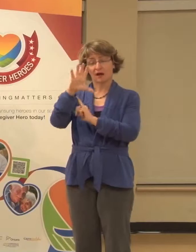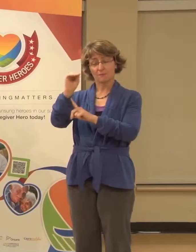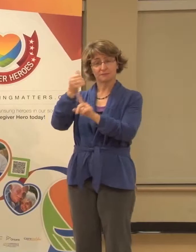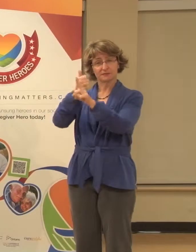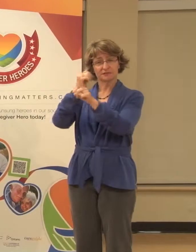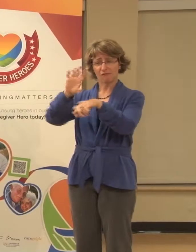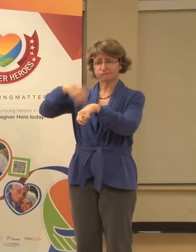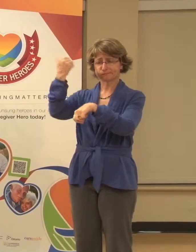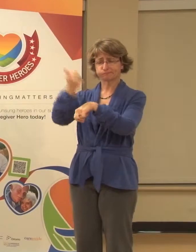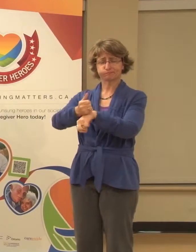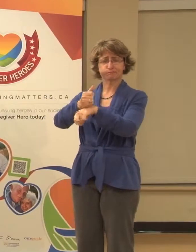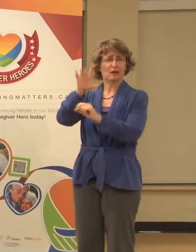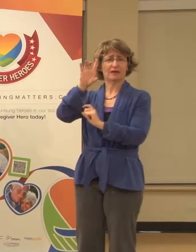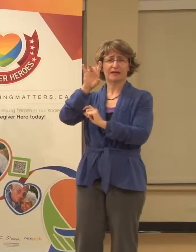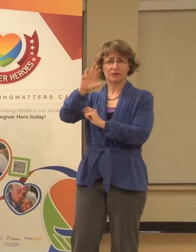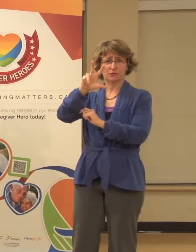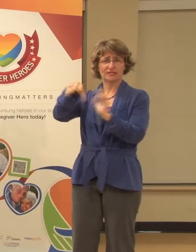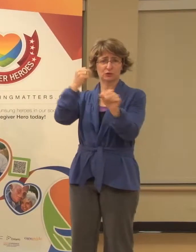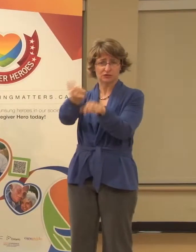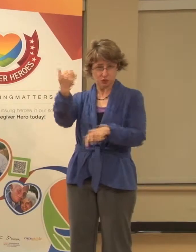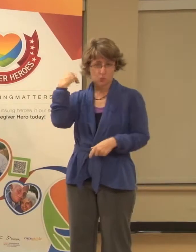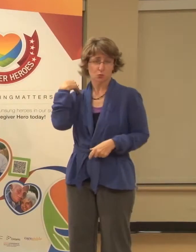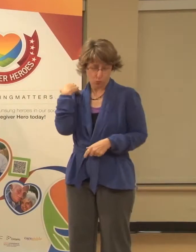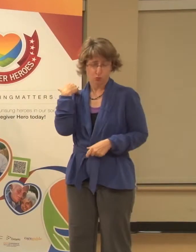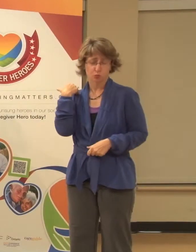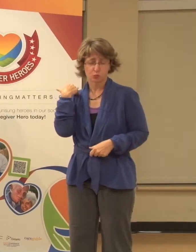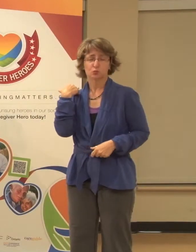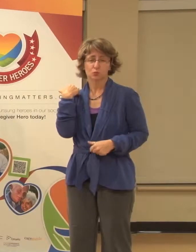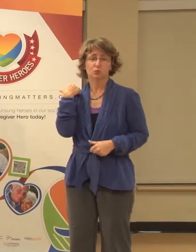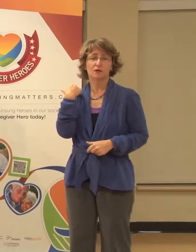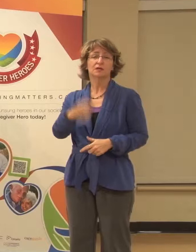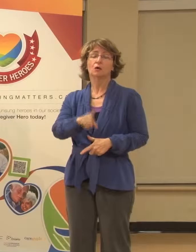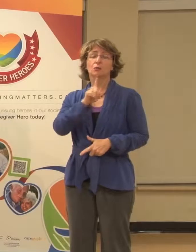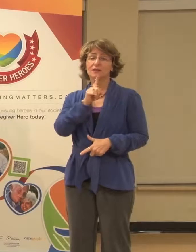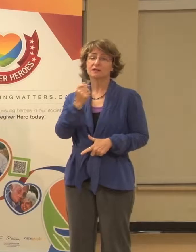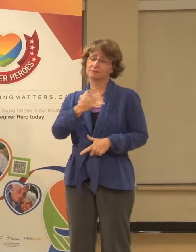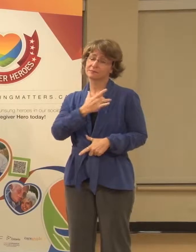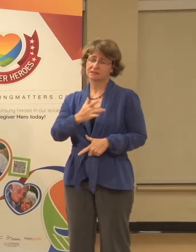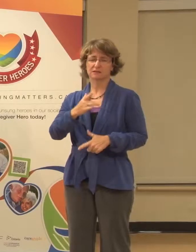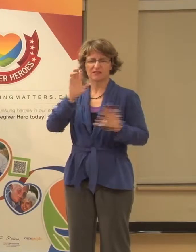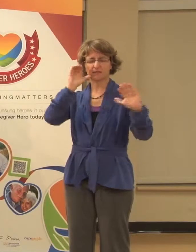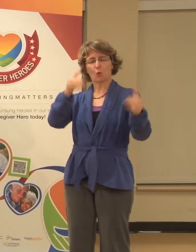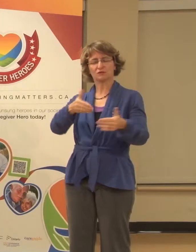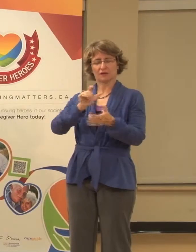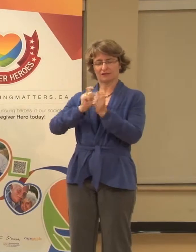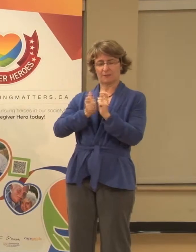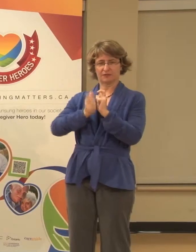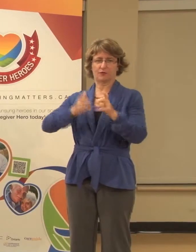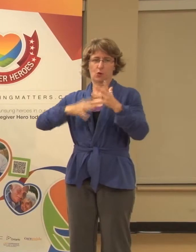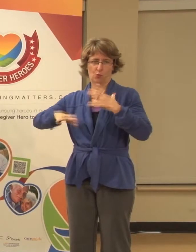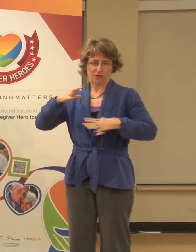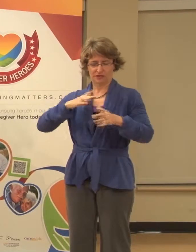been around for 83 years, and we mainly deal with adaptive clothing as